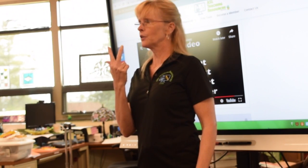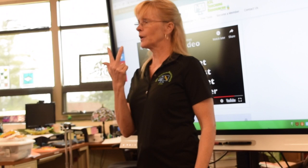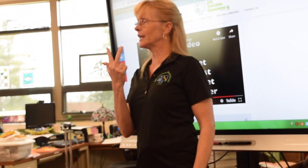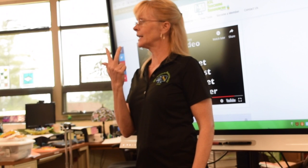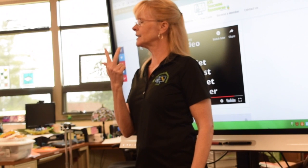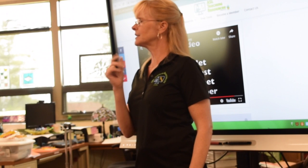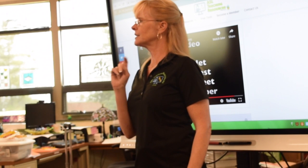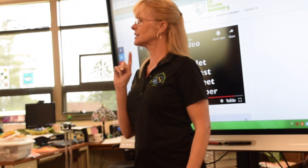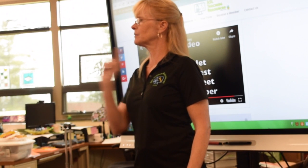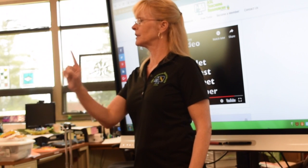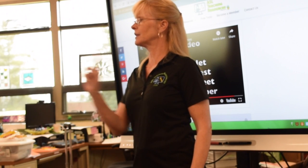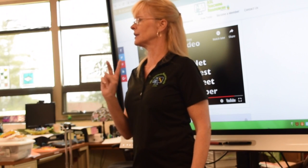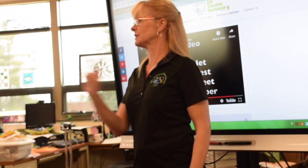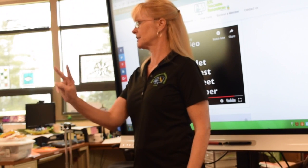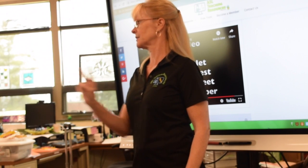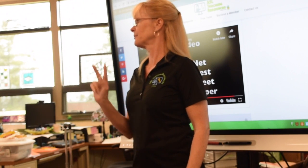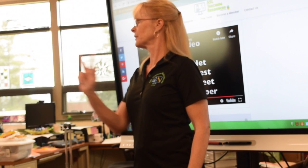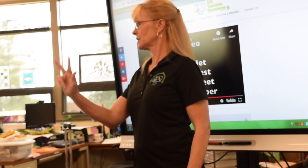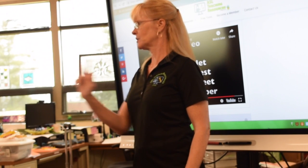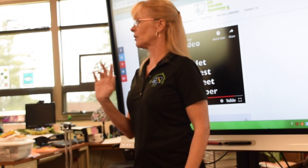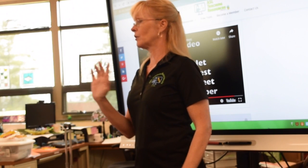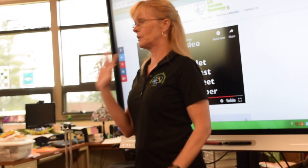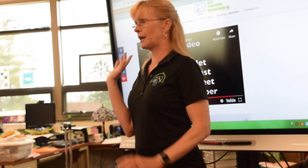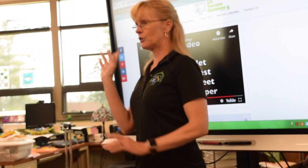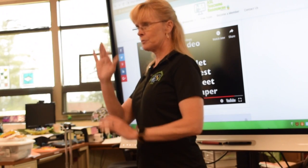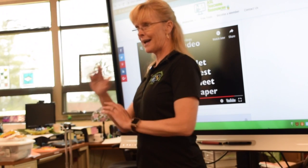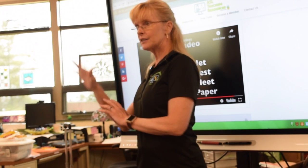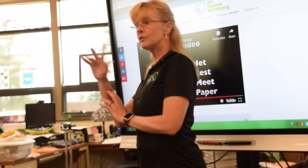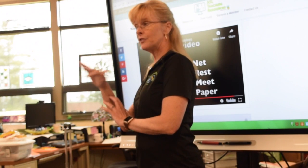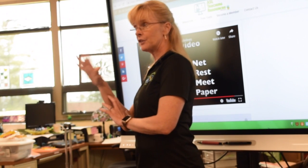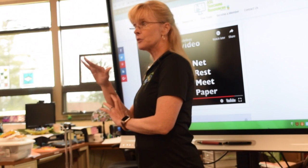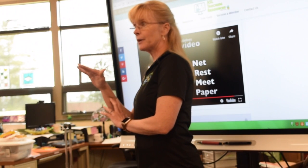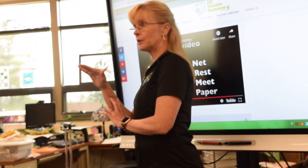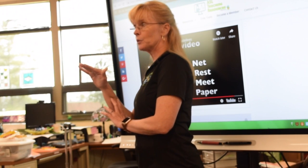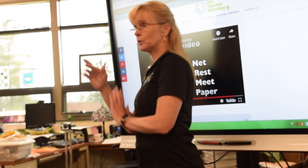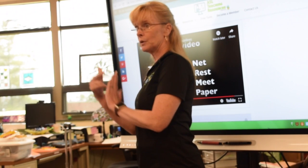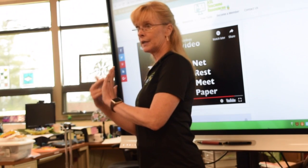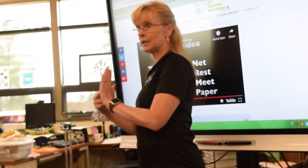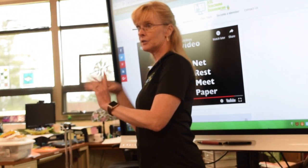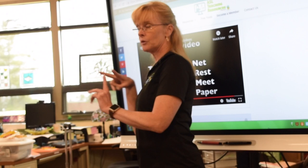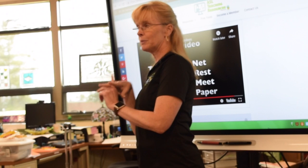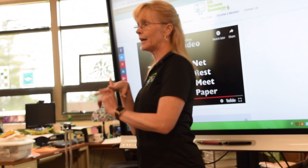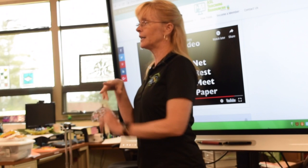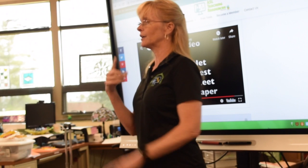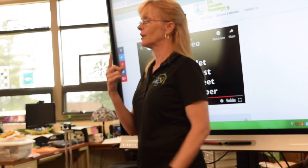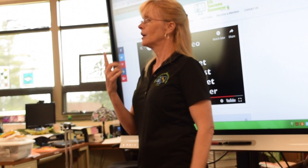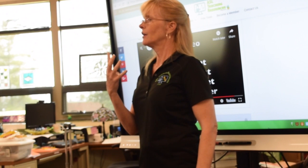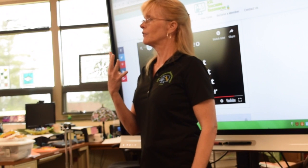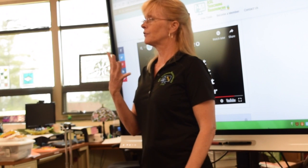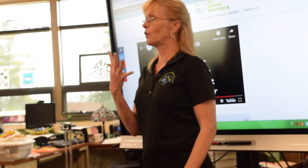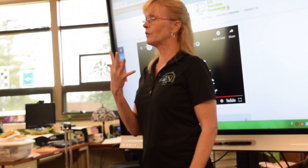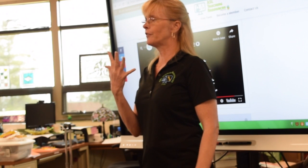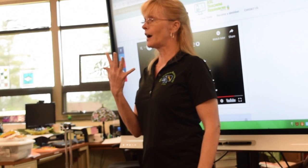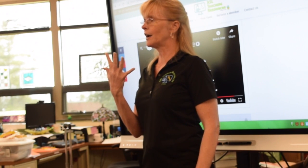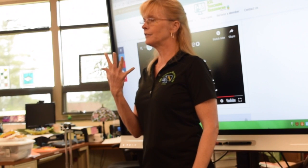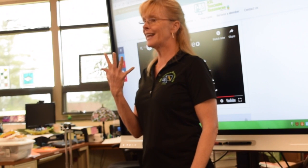and I did see some of this. So that goes back to the finger spelling rule again. So apply it here. 4, 5. Now